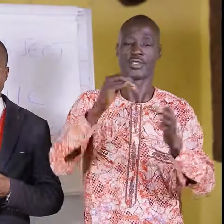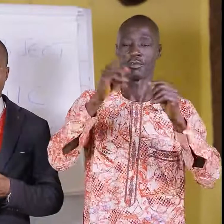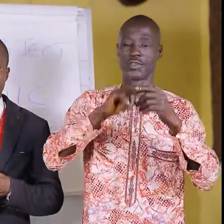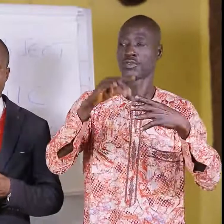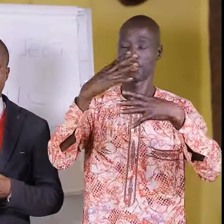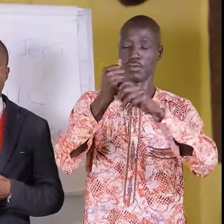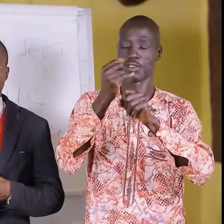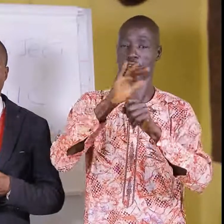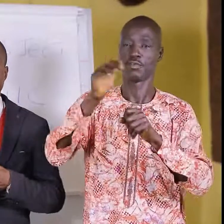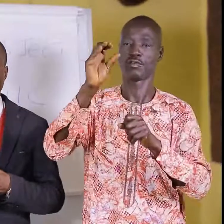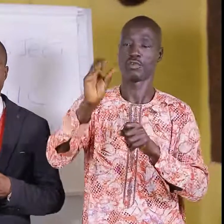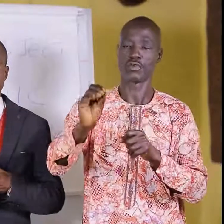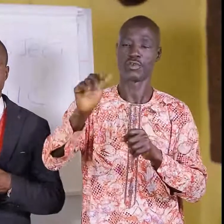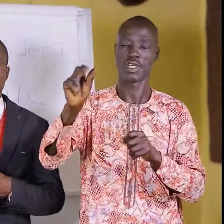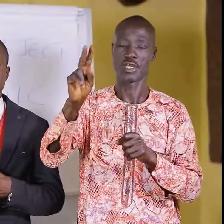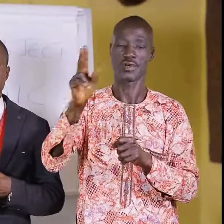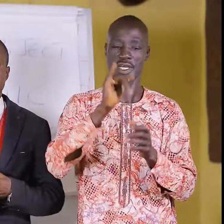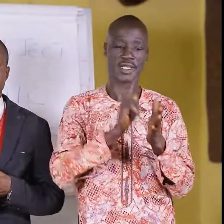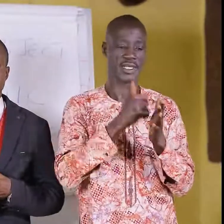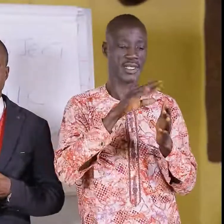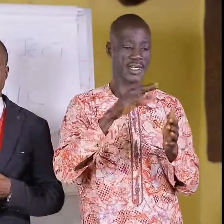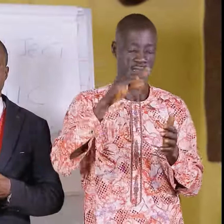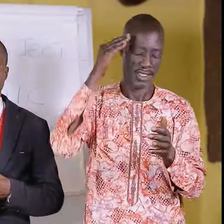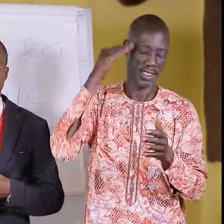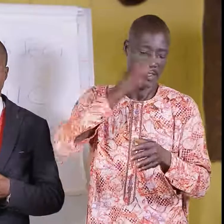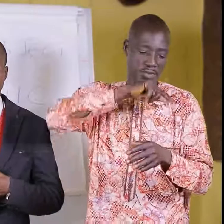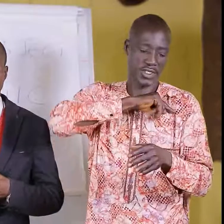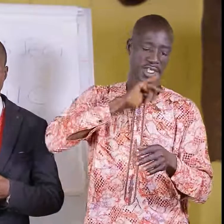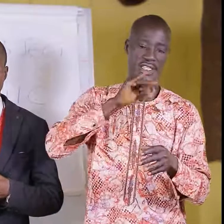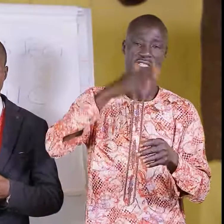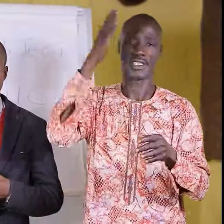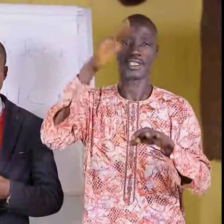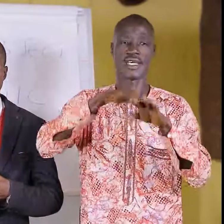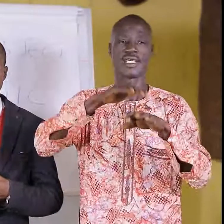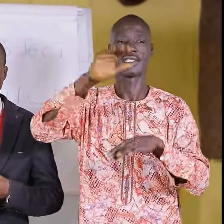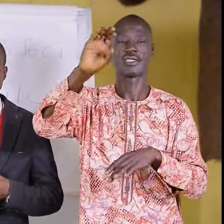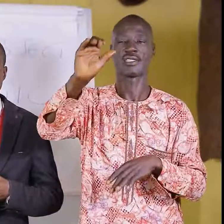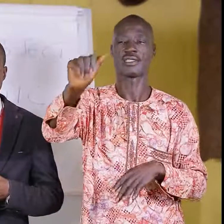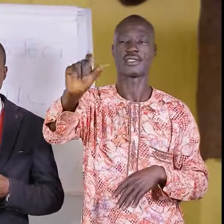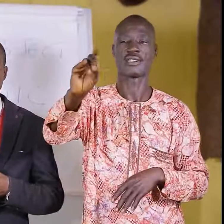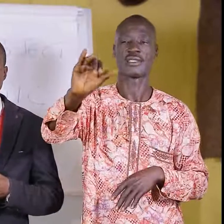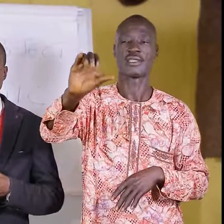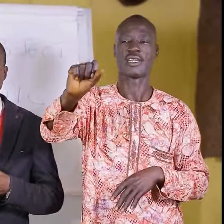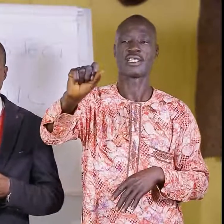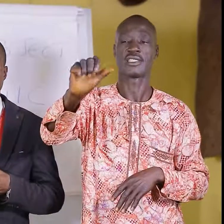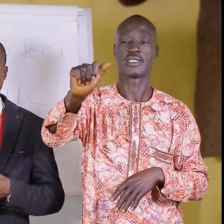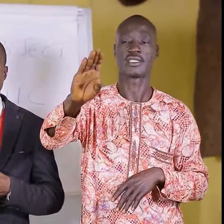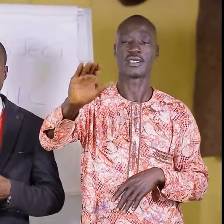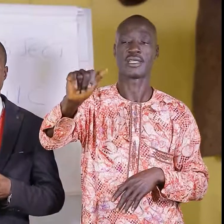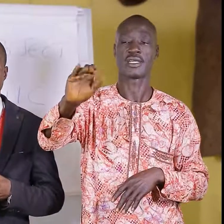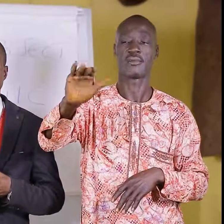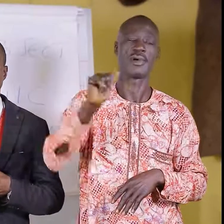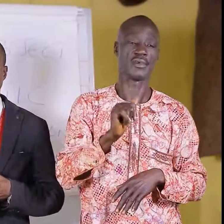the OAU, and the headquarters is located in Addis Ababa. Don't forget, I told you earlier on that virtually every